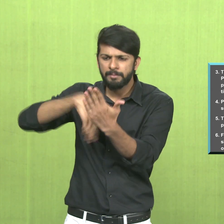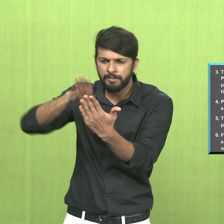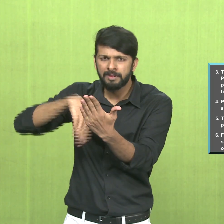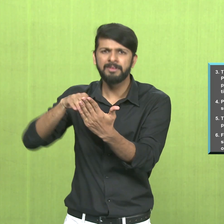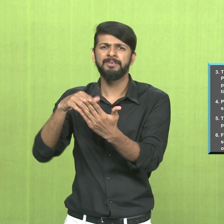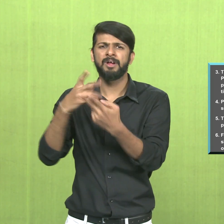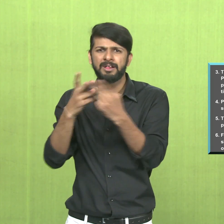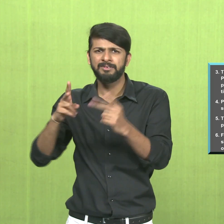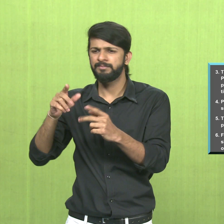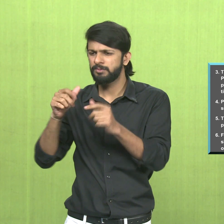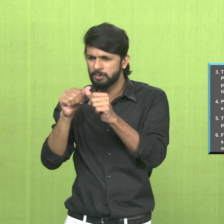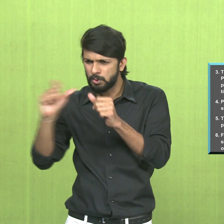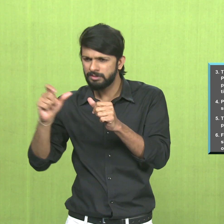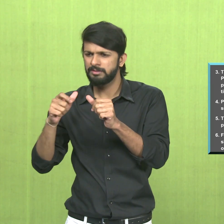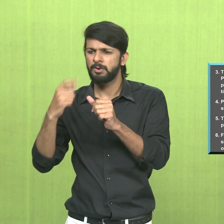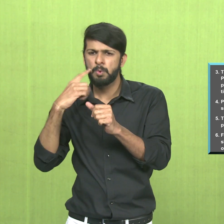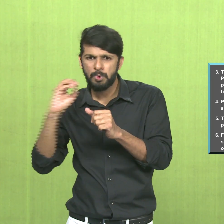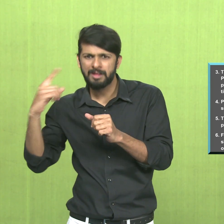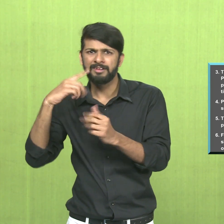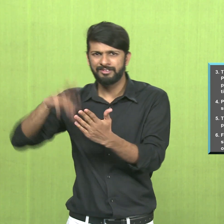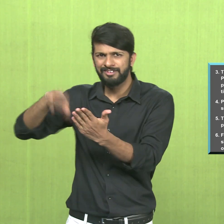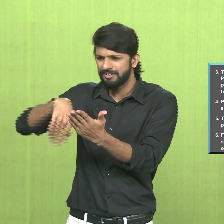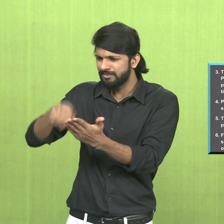Pastels also have some techniques which are common with painting,